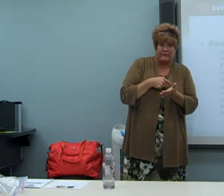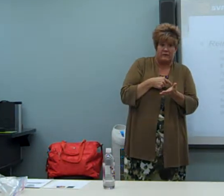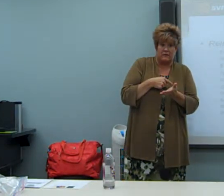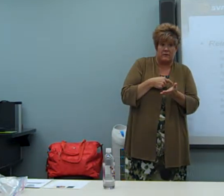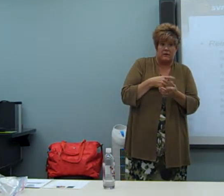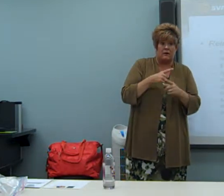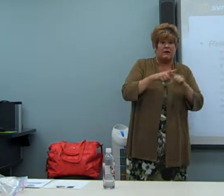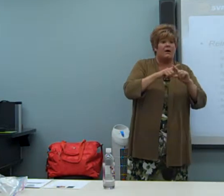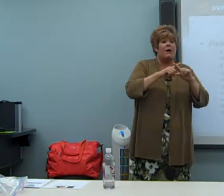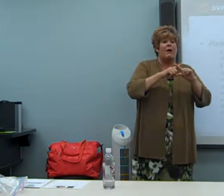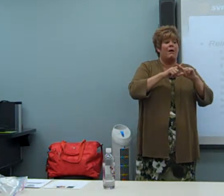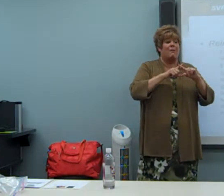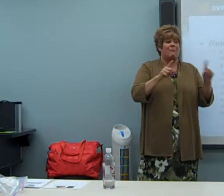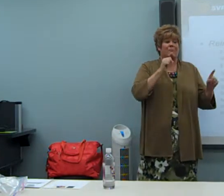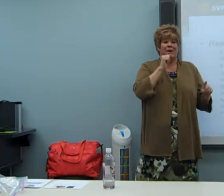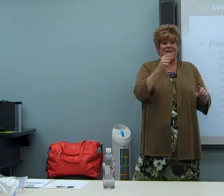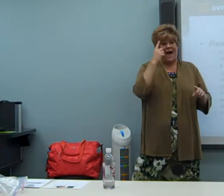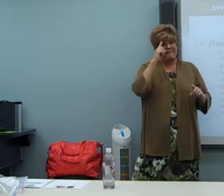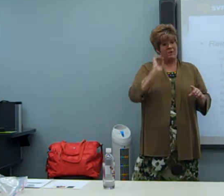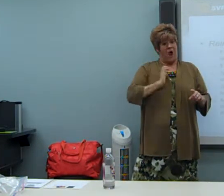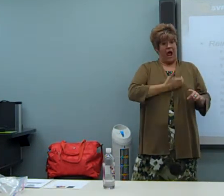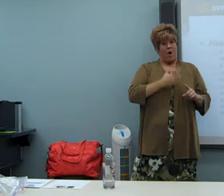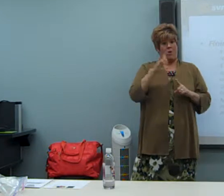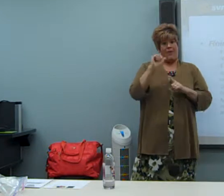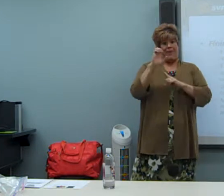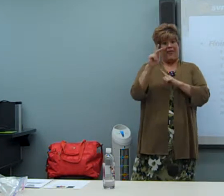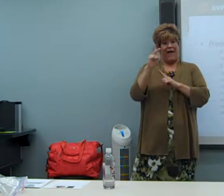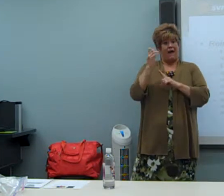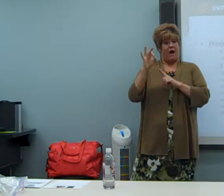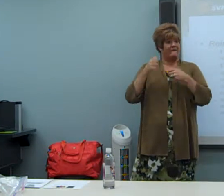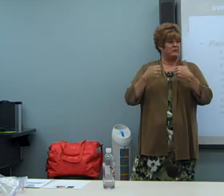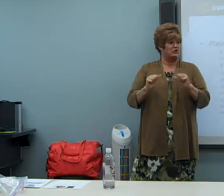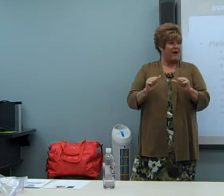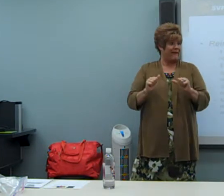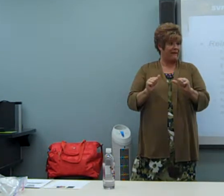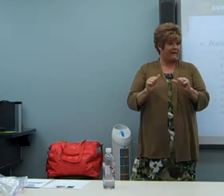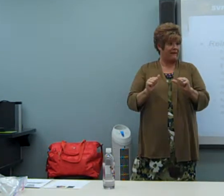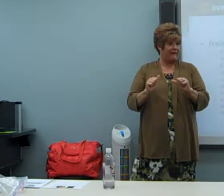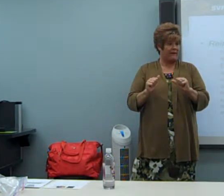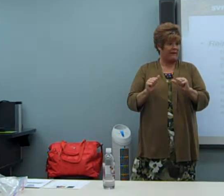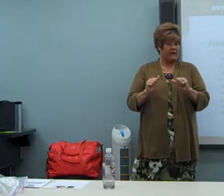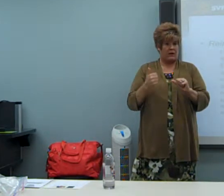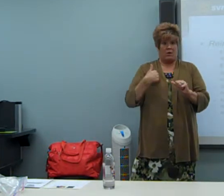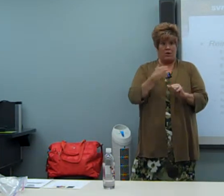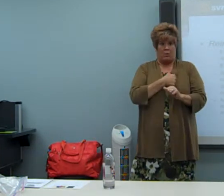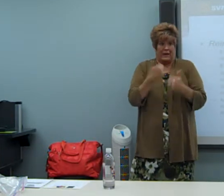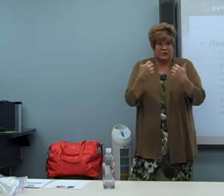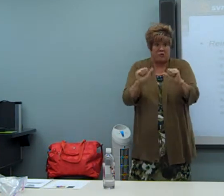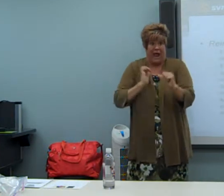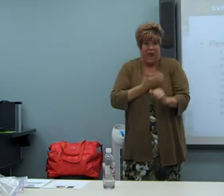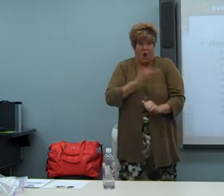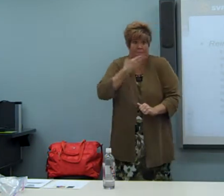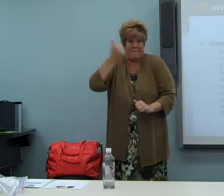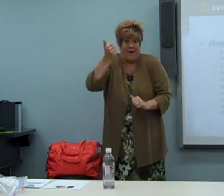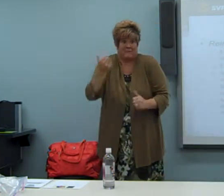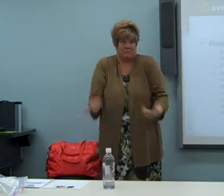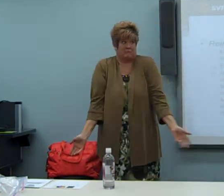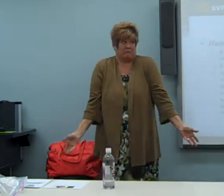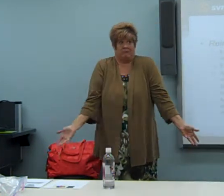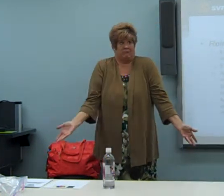I mean, you have to understand, it means we could not get paid if we don't have enough interpreters working for that day.